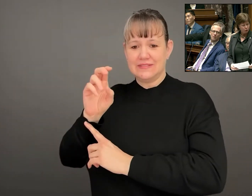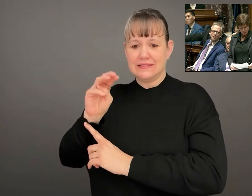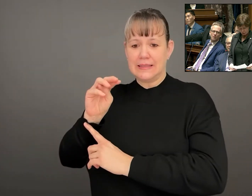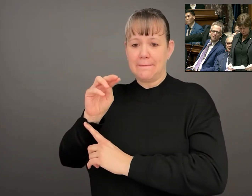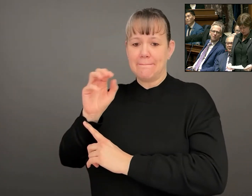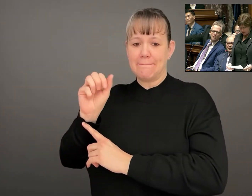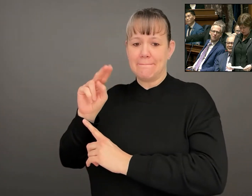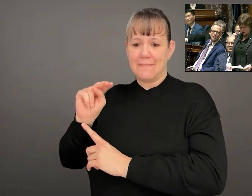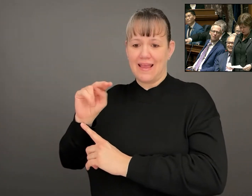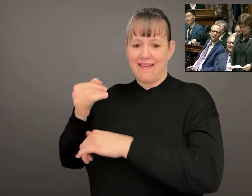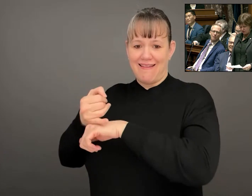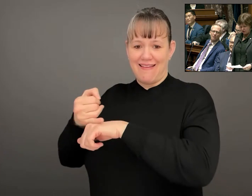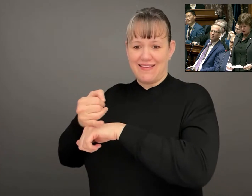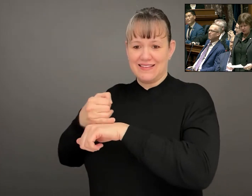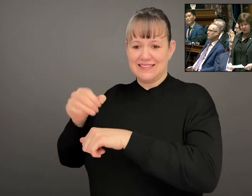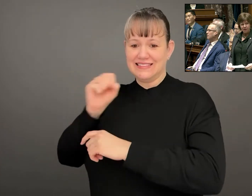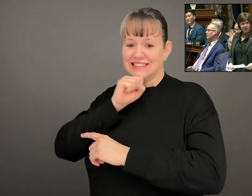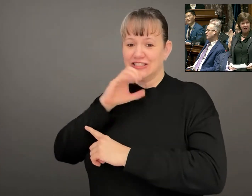Pickleball Group.